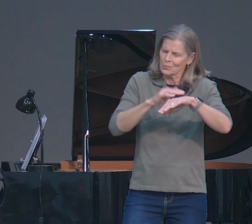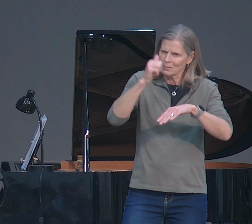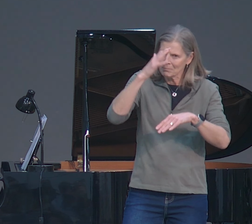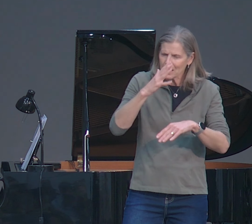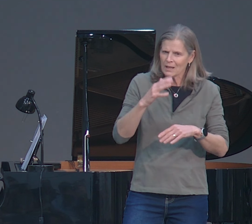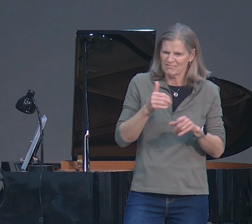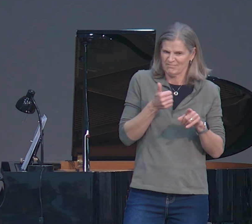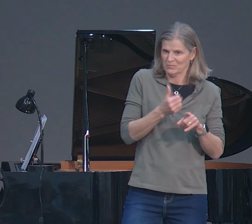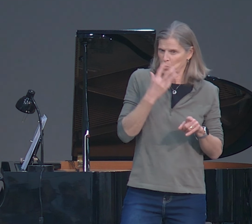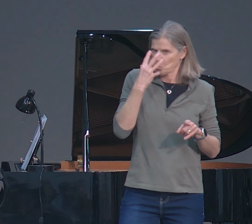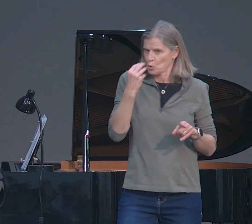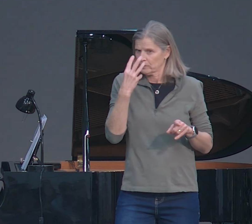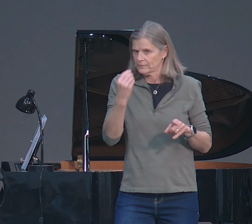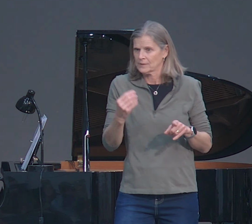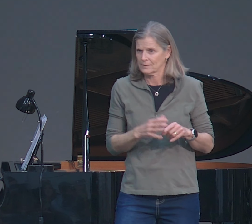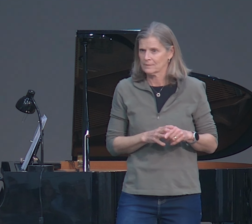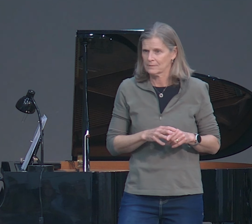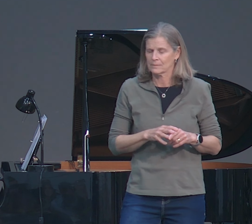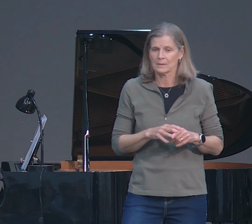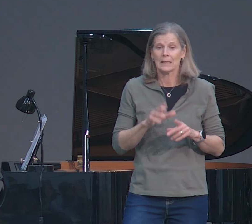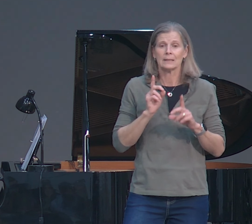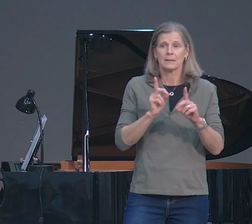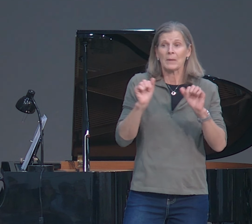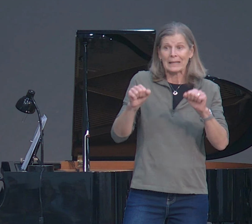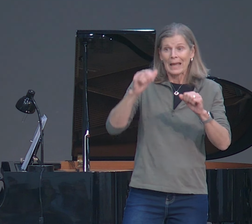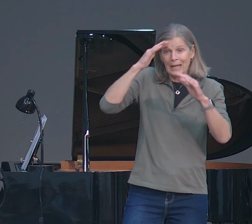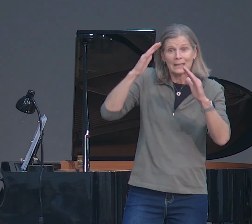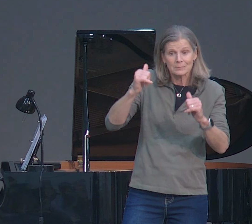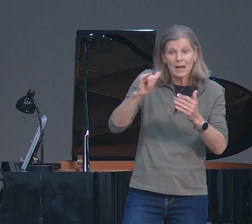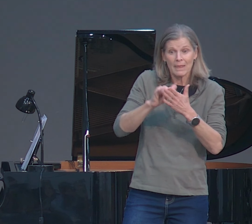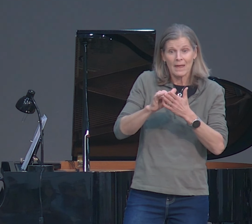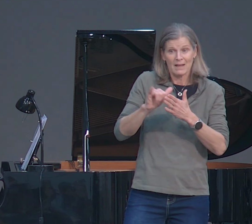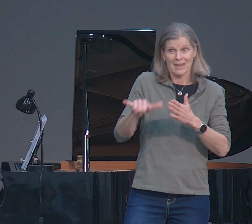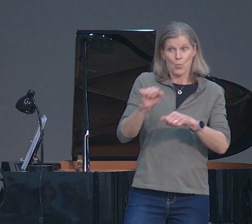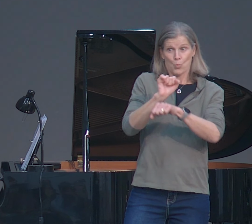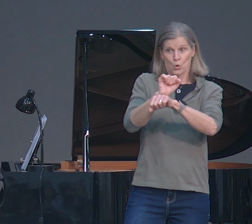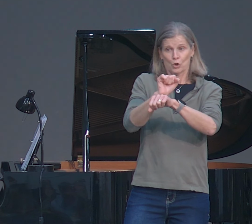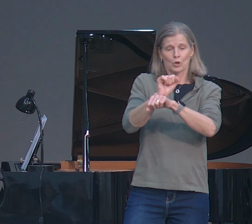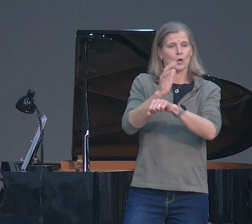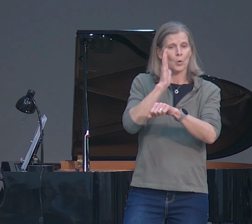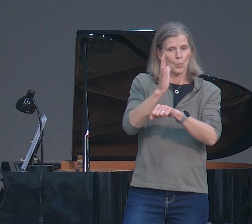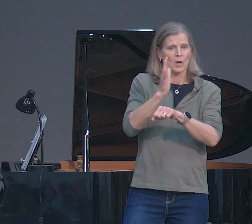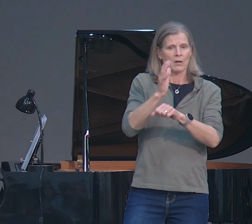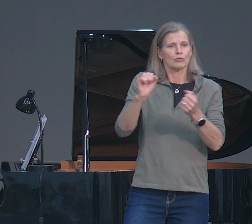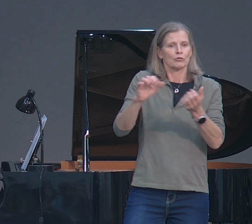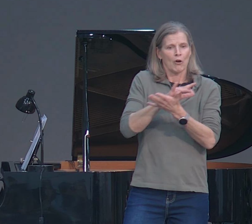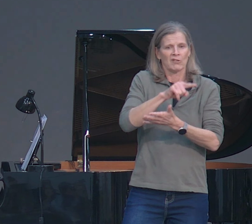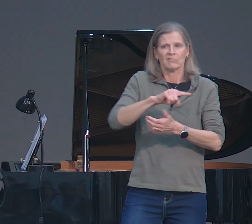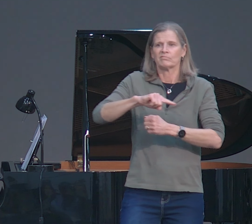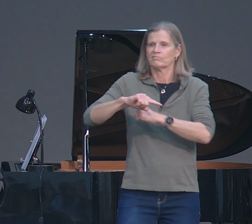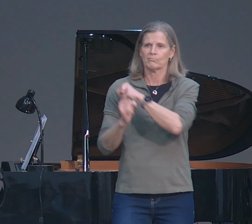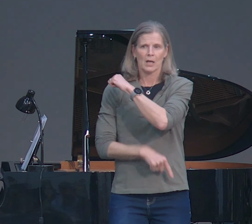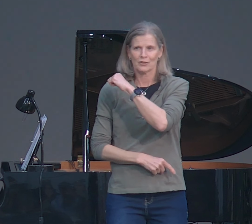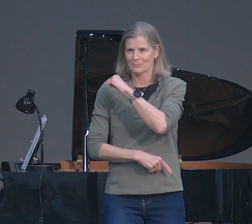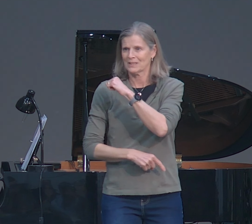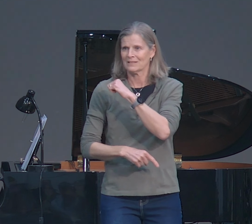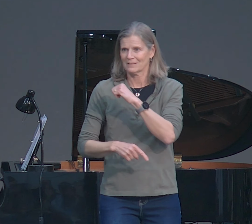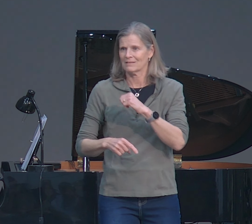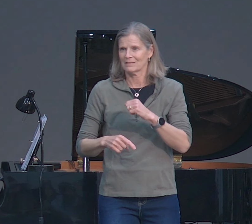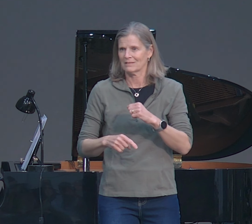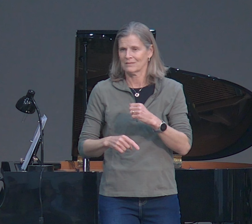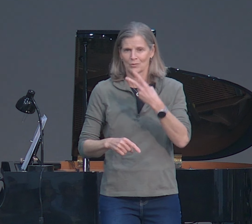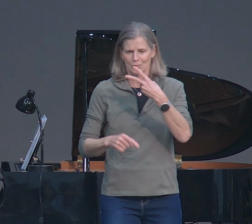wolves. The disciples can expect that the mission will bring them under punishment. That is two things.